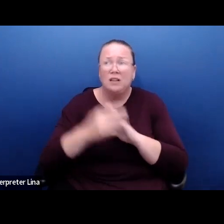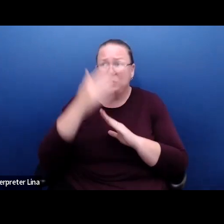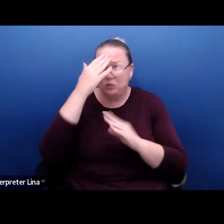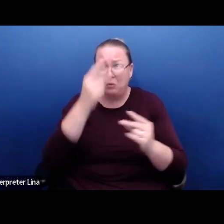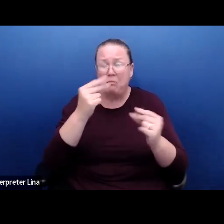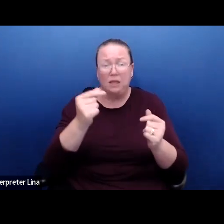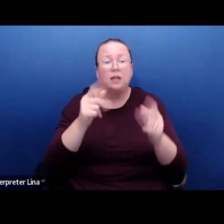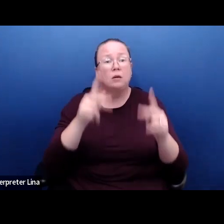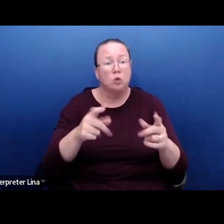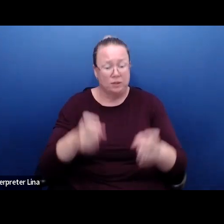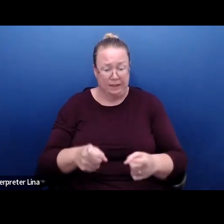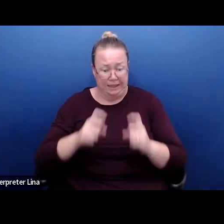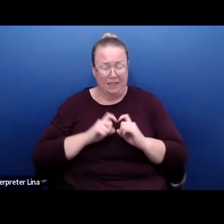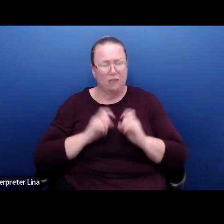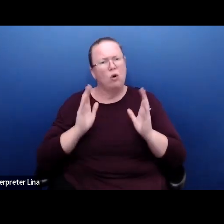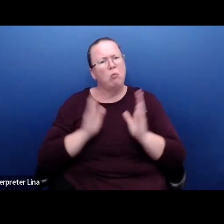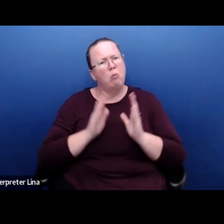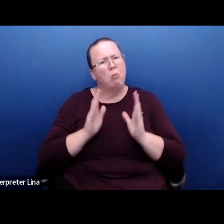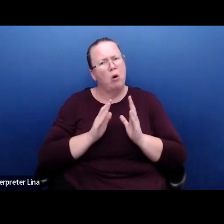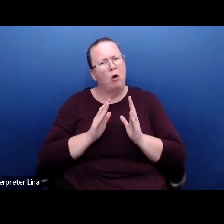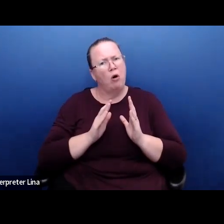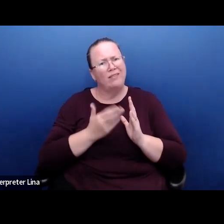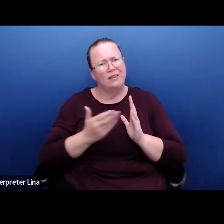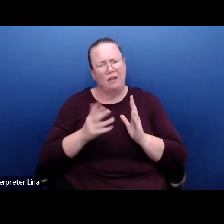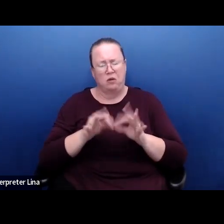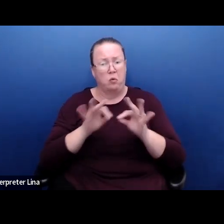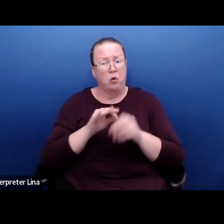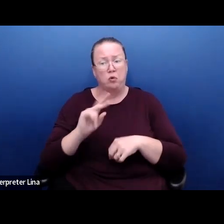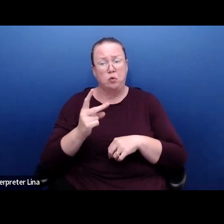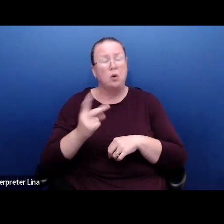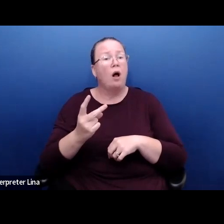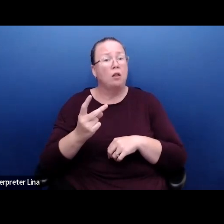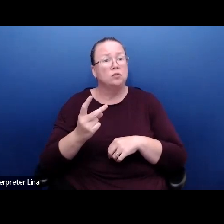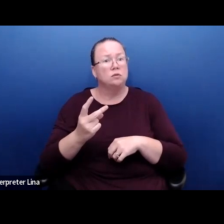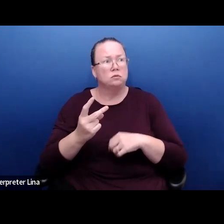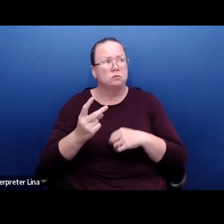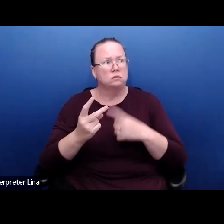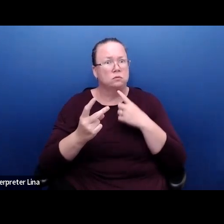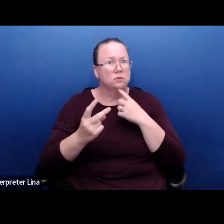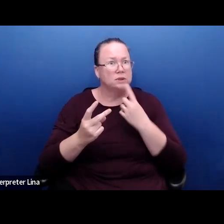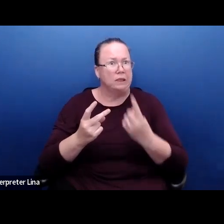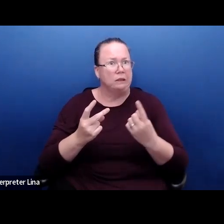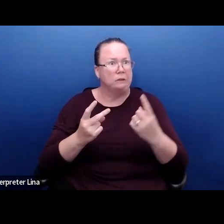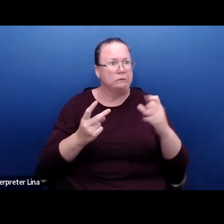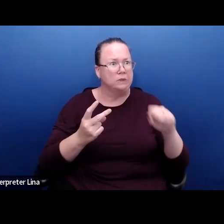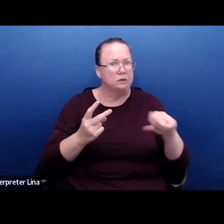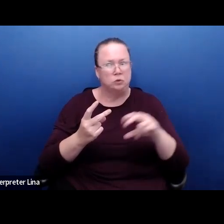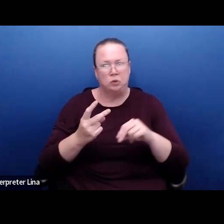gives you, you know, this small tray that's probably worth $2, what can you say or not say?